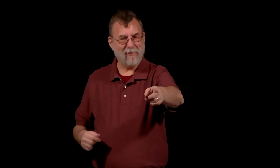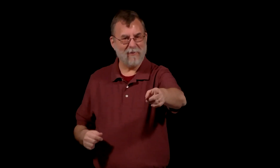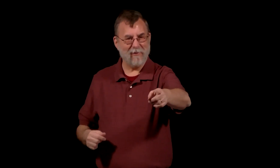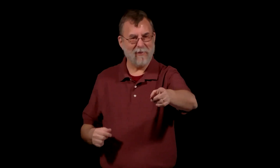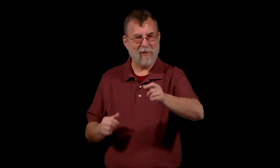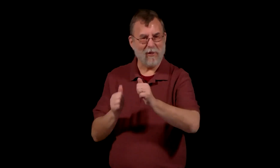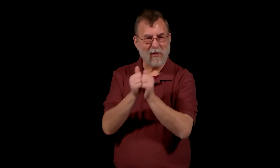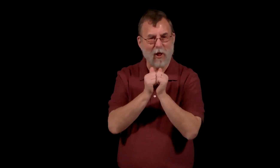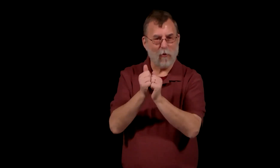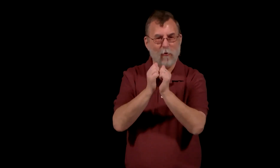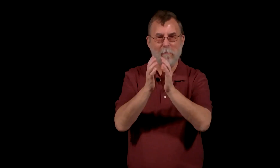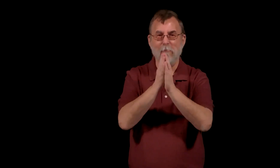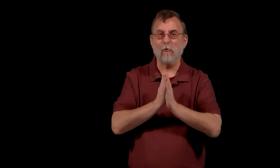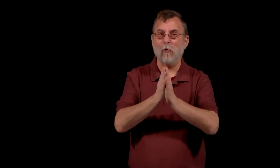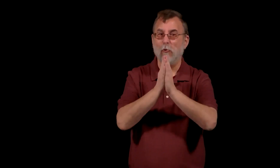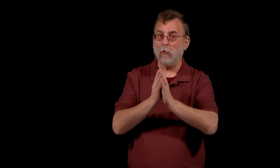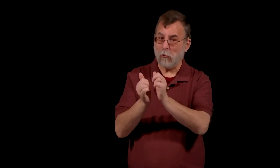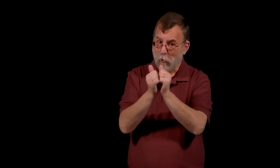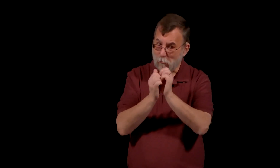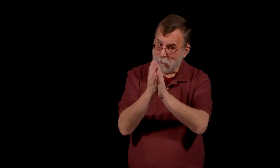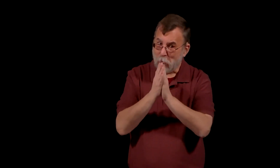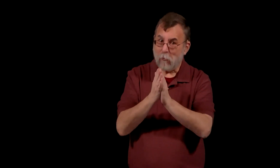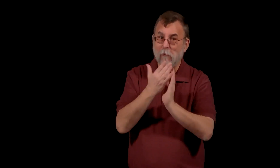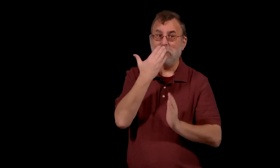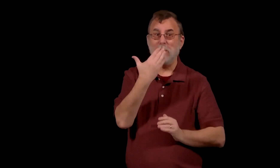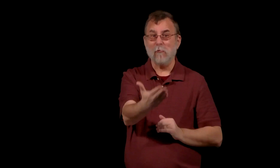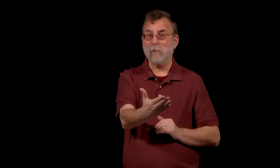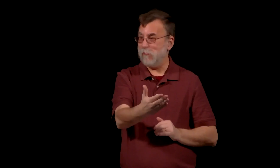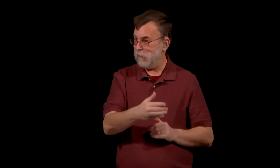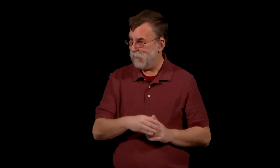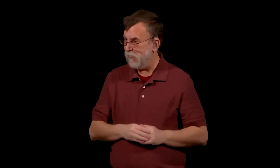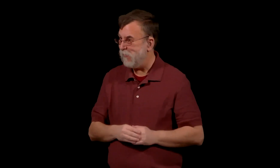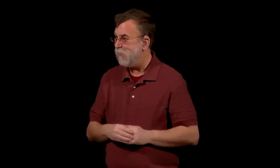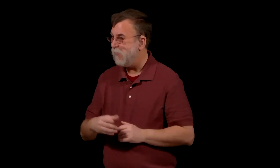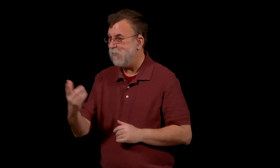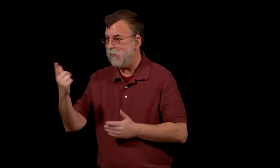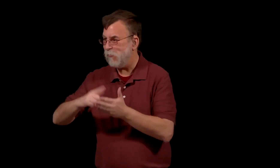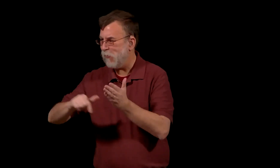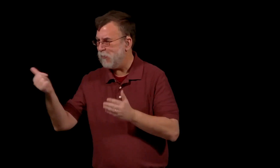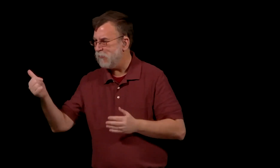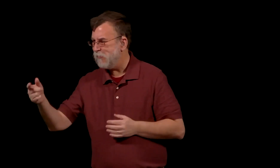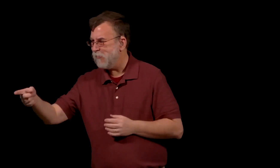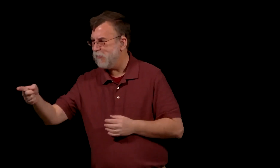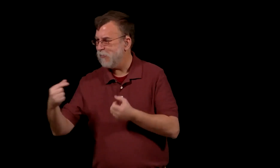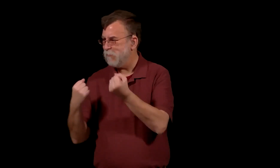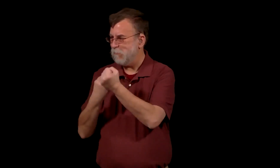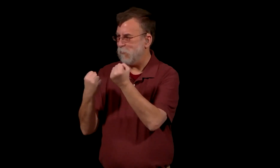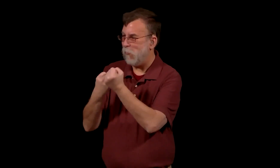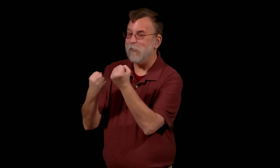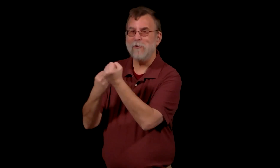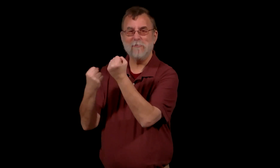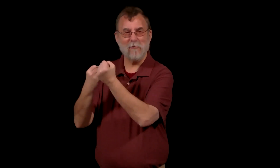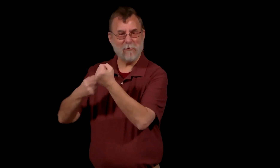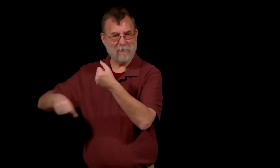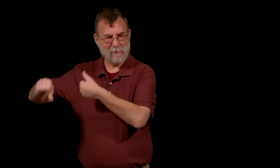Good. Being together in prayer and worship. Good. Other comment?